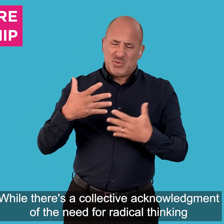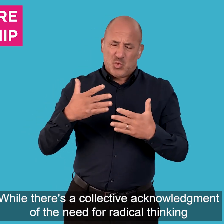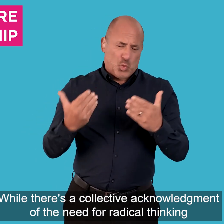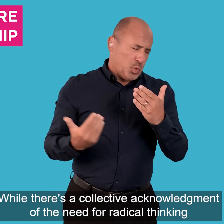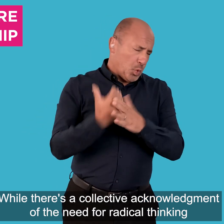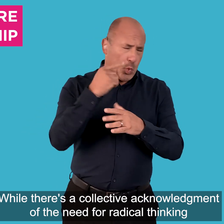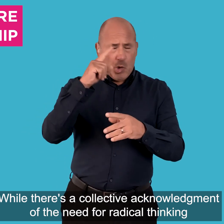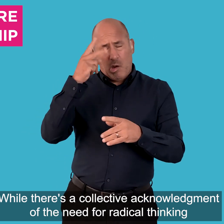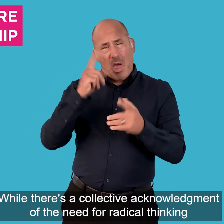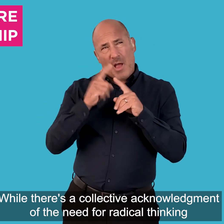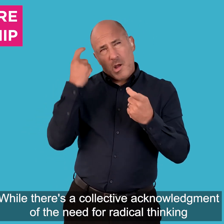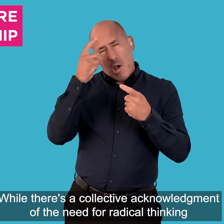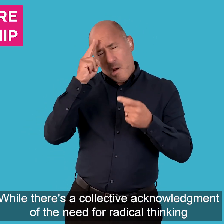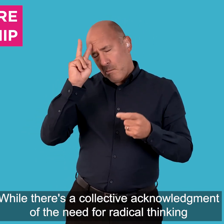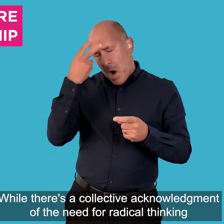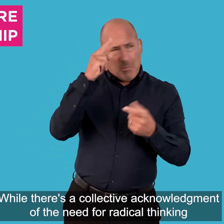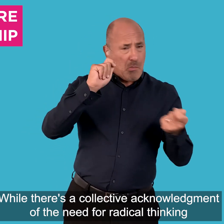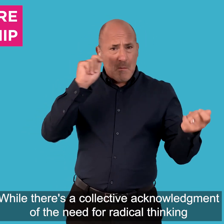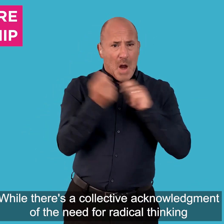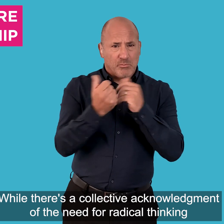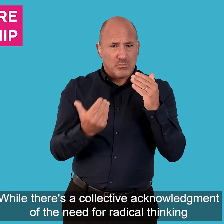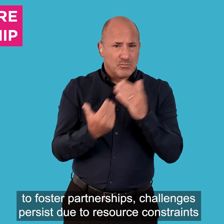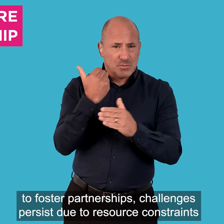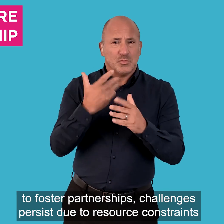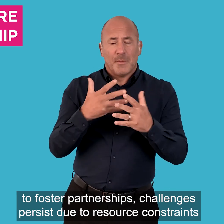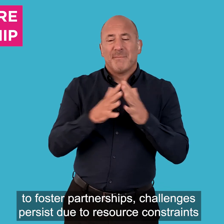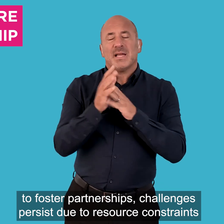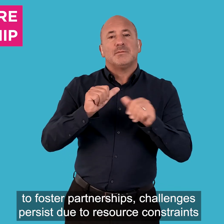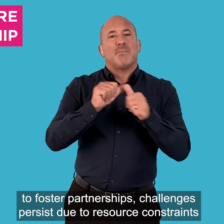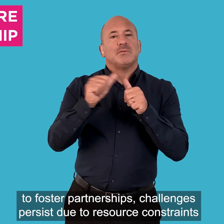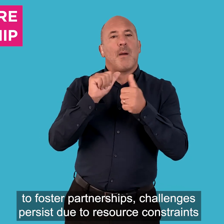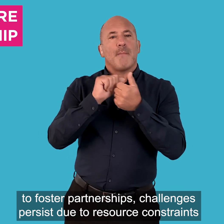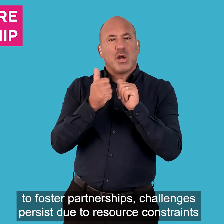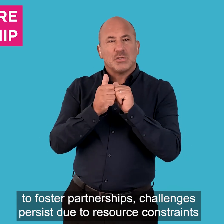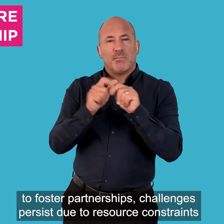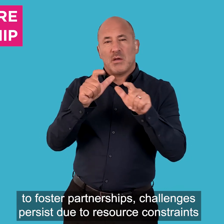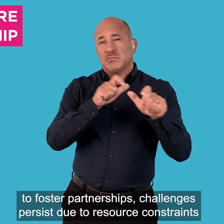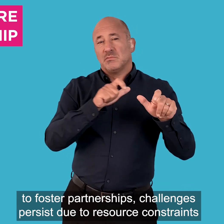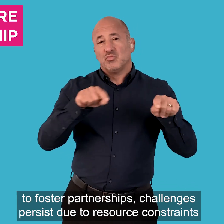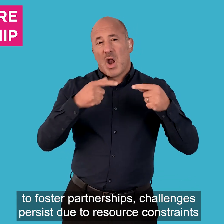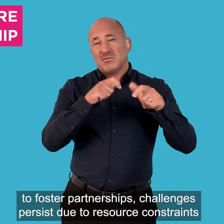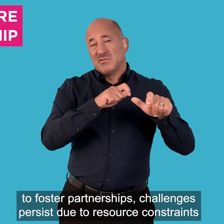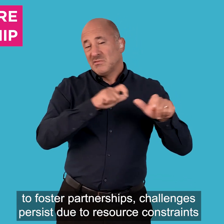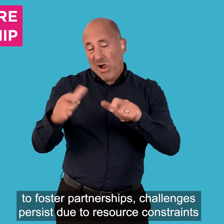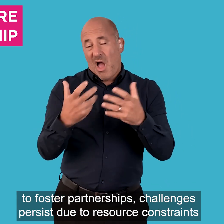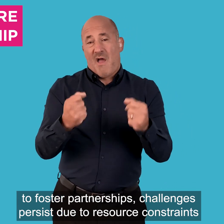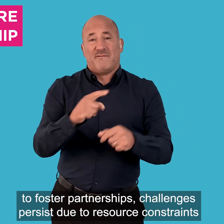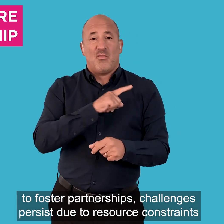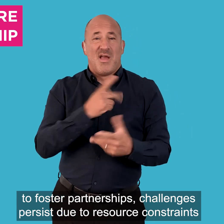a collective acknowledgement of the need for radical thinking, to foster partnerships, challenges persist due to